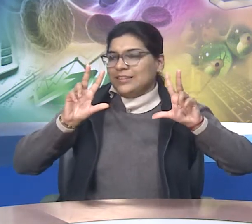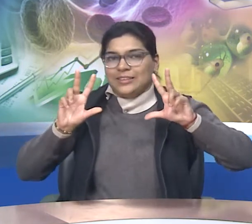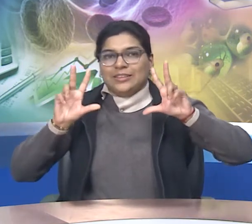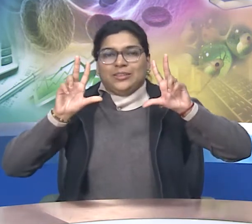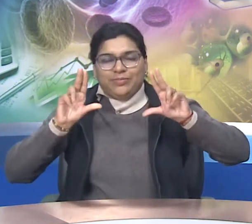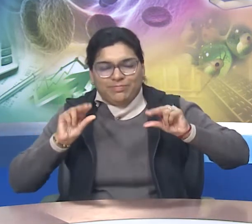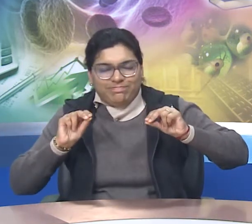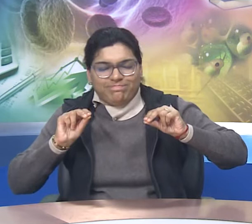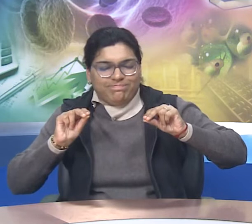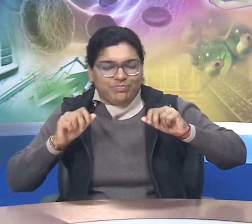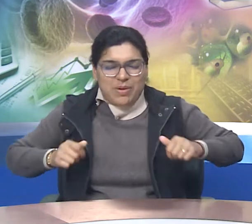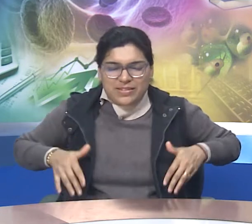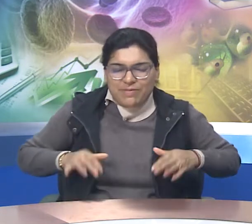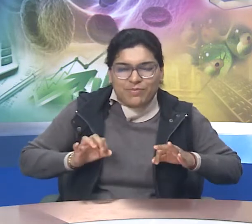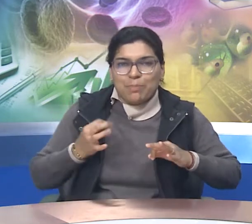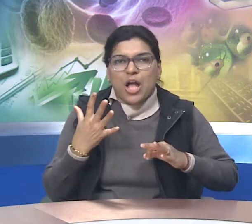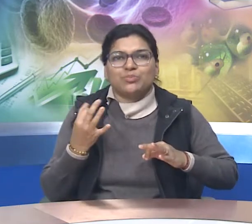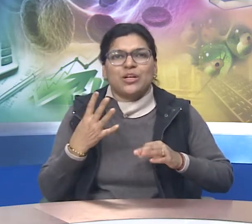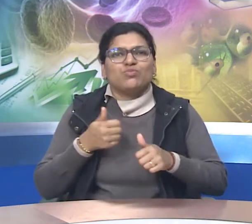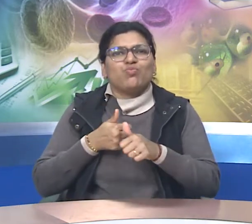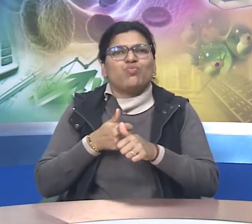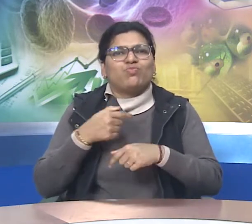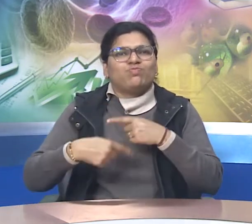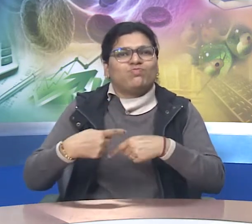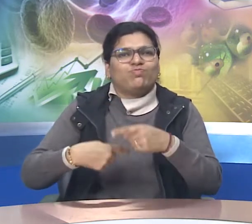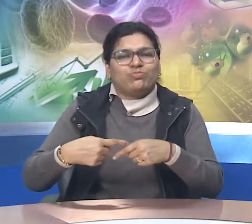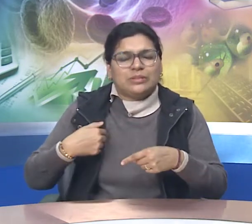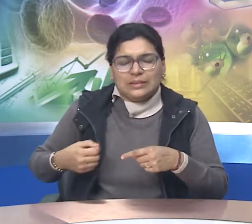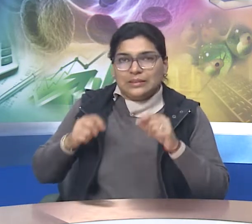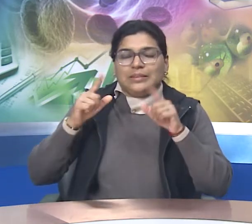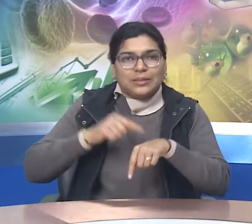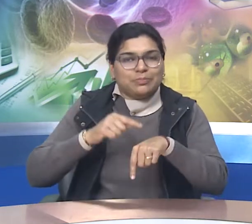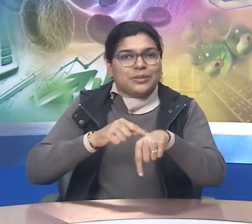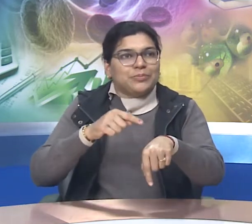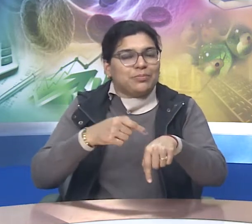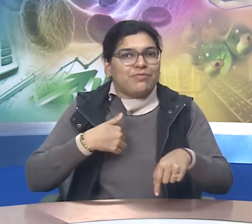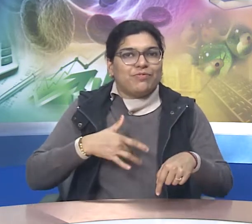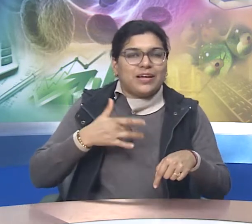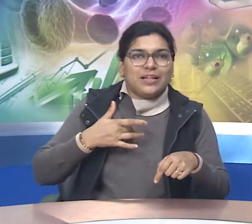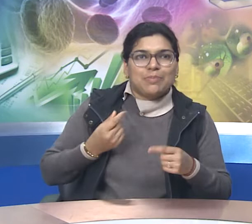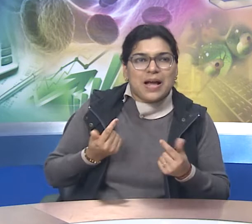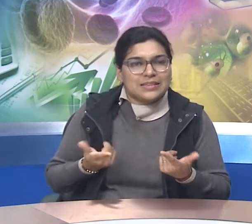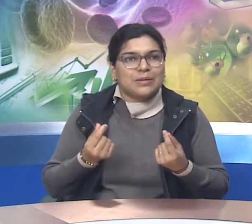his hand inside the pocket of his half pants several